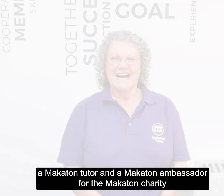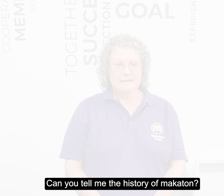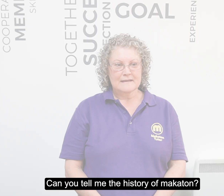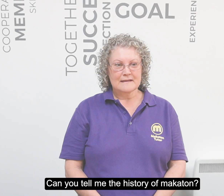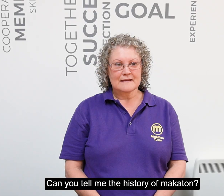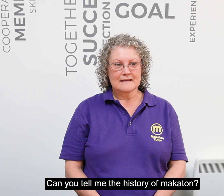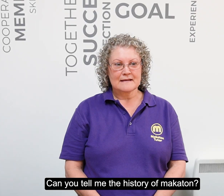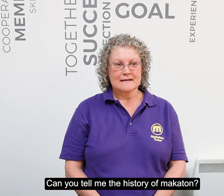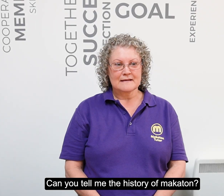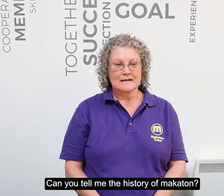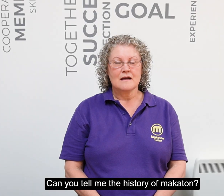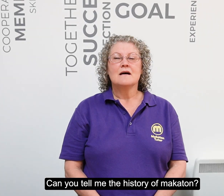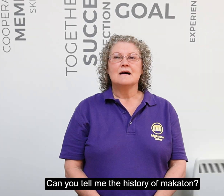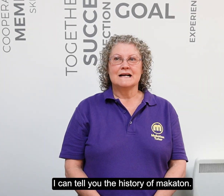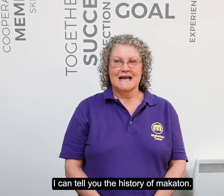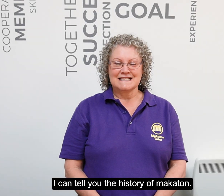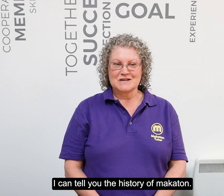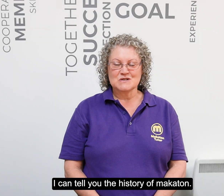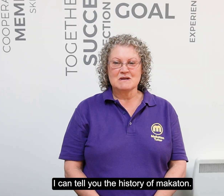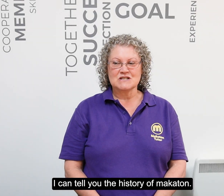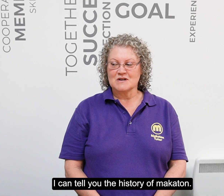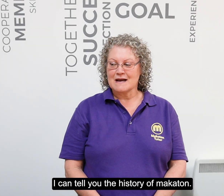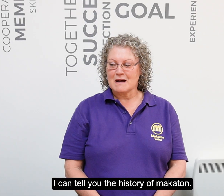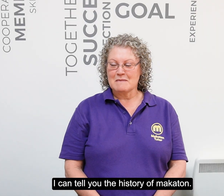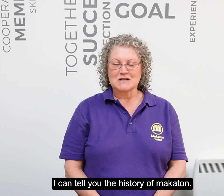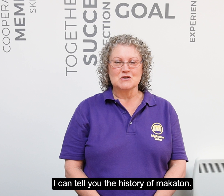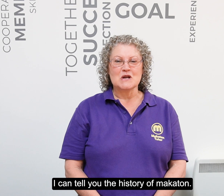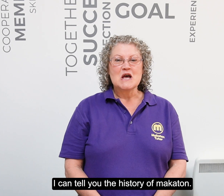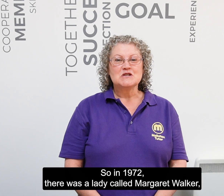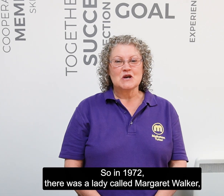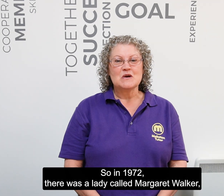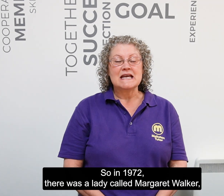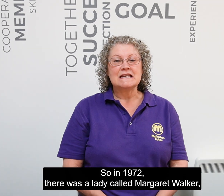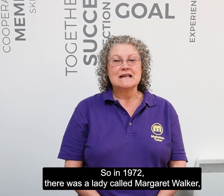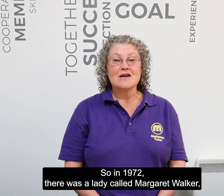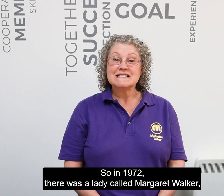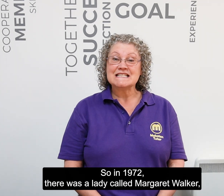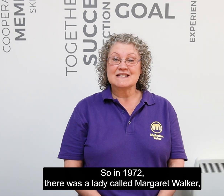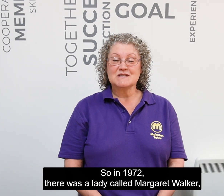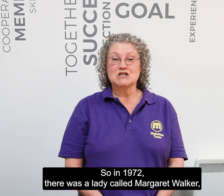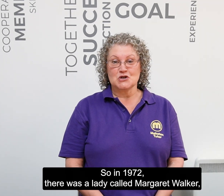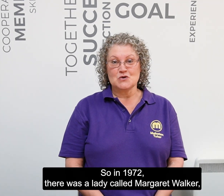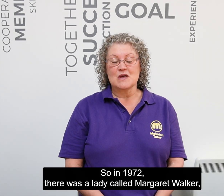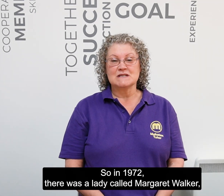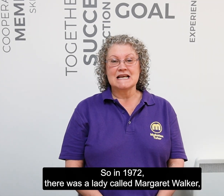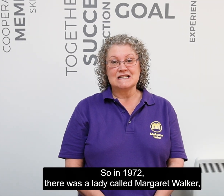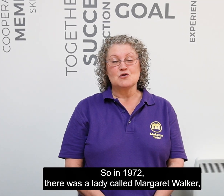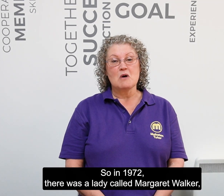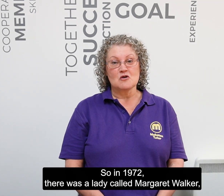Can you tell me the history of Makaton? I can tell you some history about Makaton. So in 1972 there was a lady called Margaret